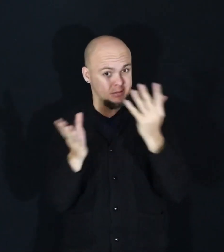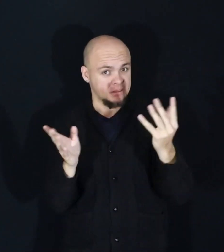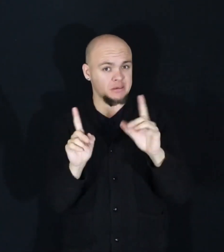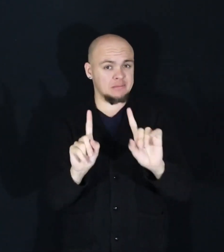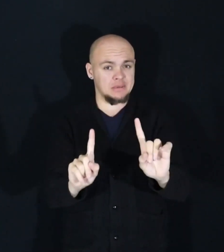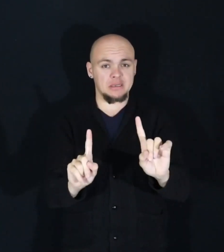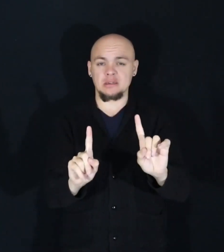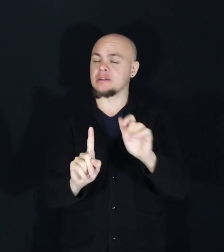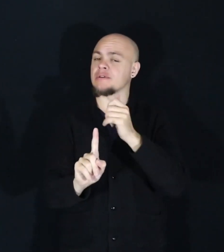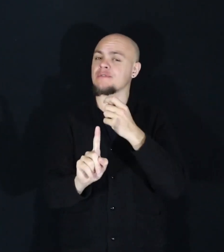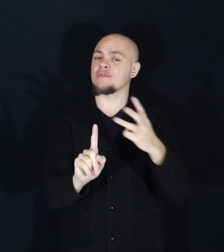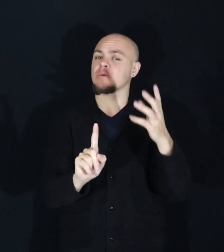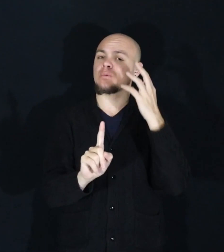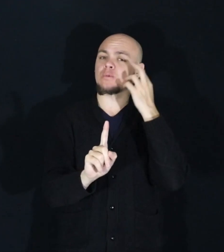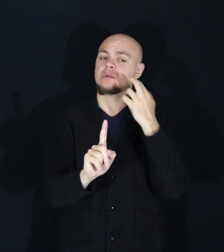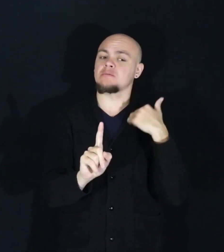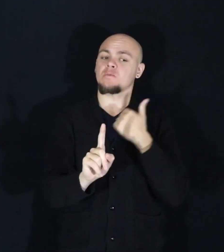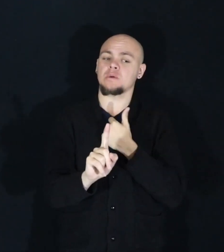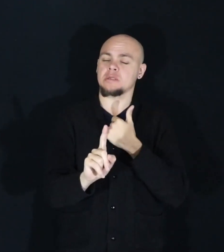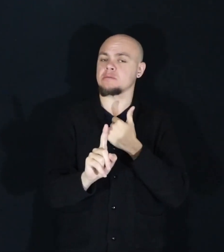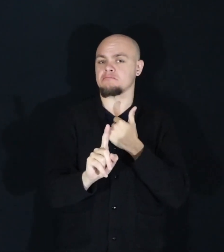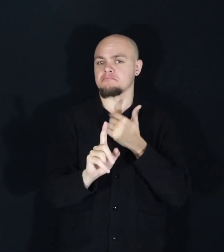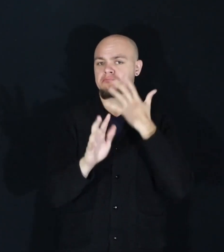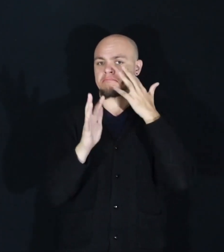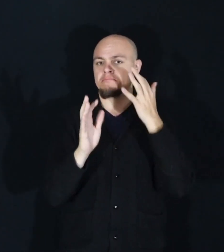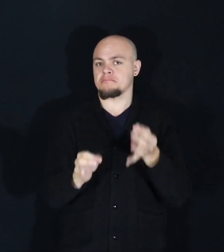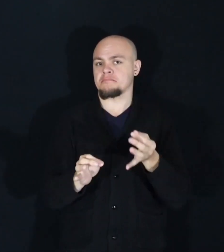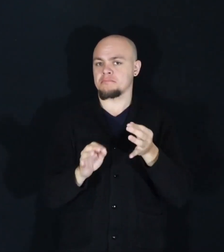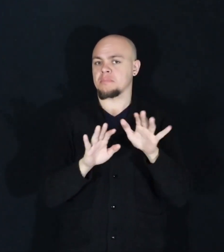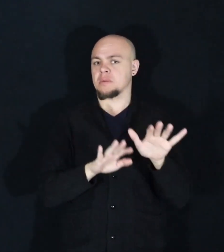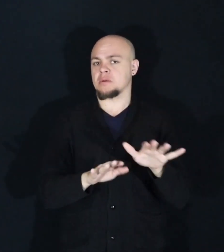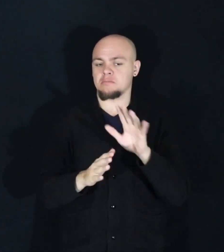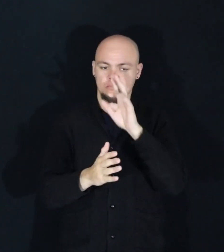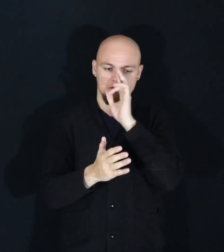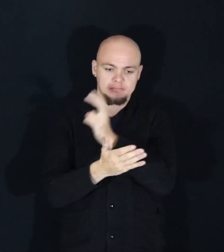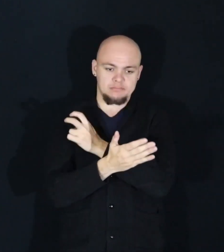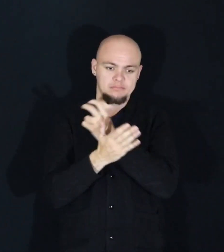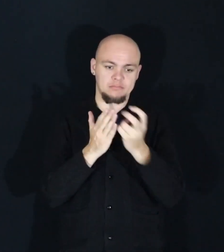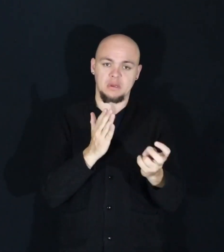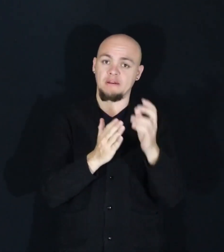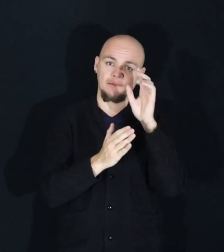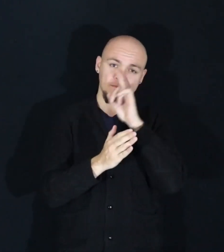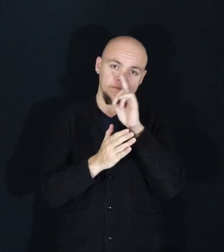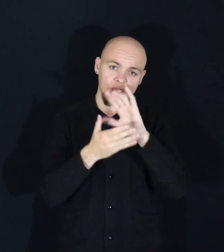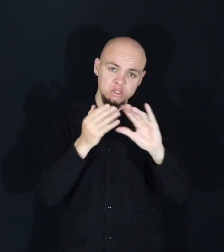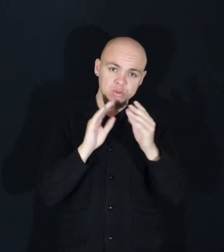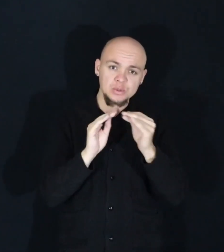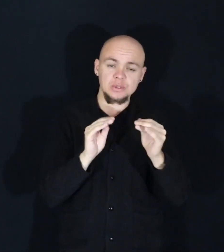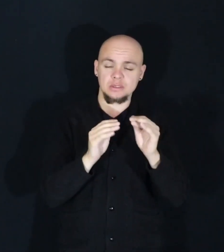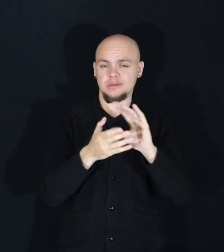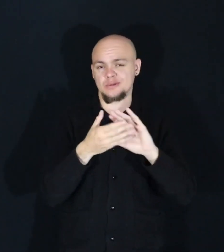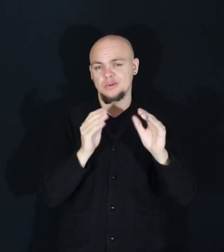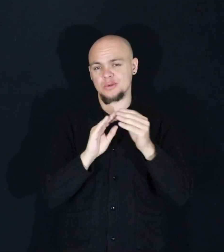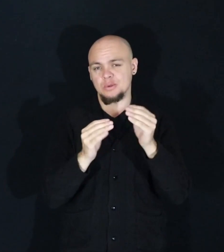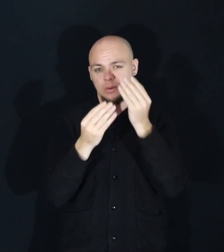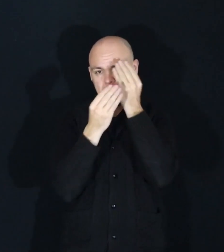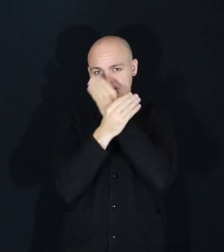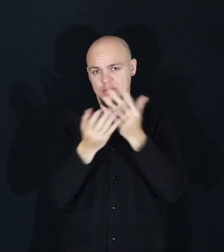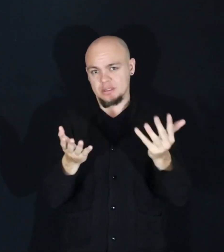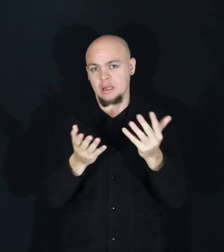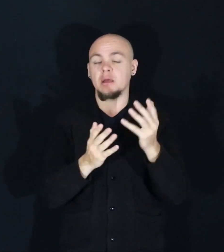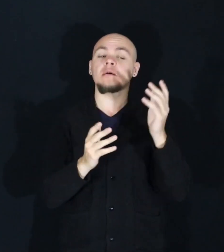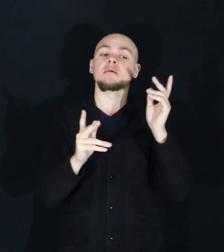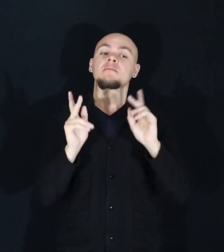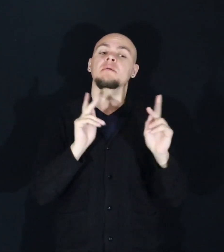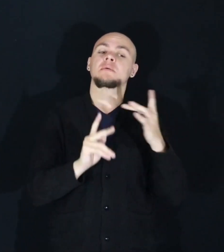there's a few justifiable reasons for why people choose to become immersed in fiction and storytelling. A lot of people would